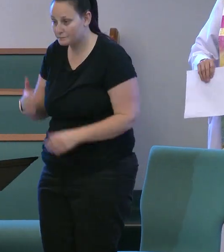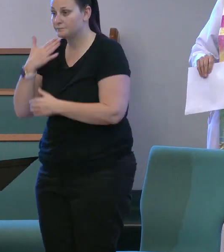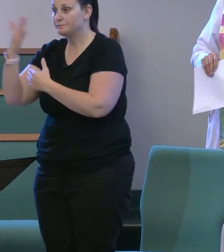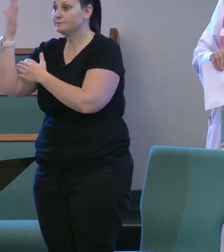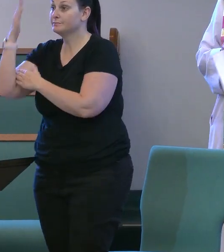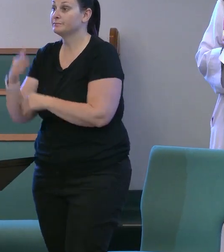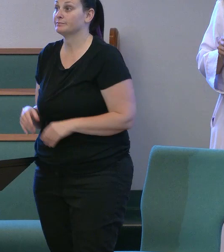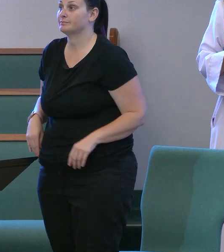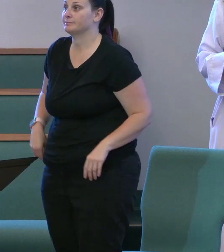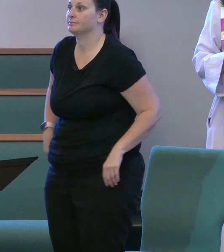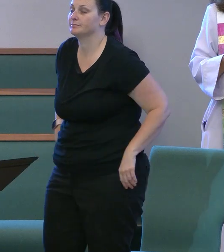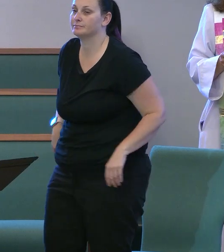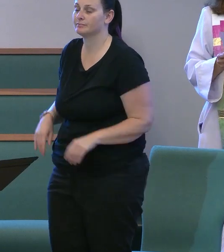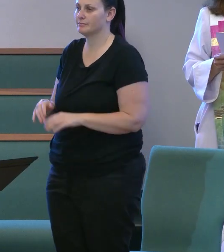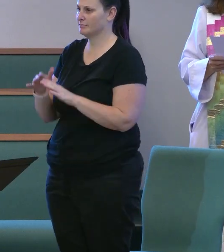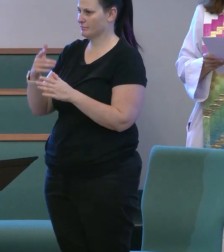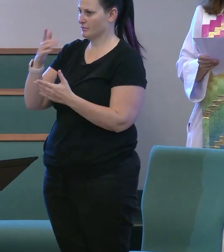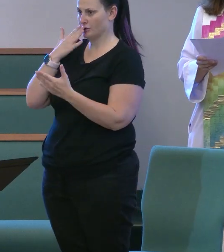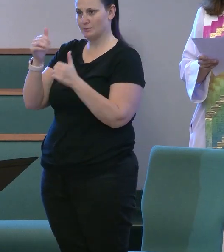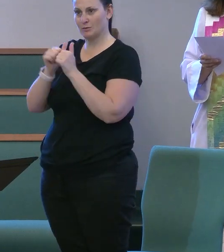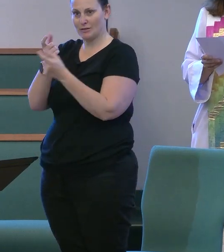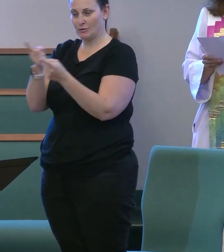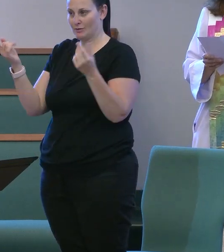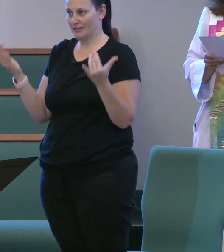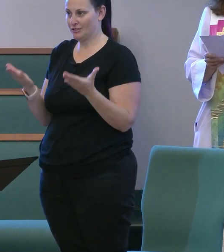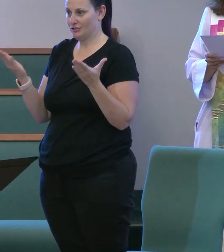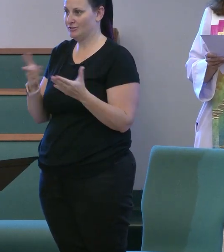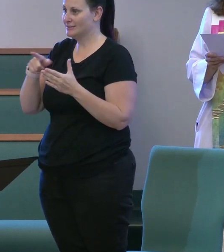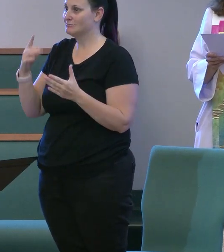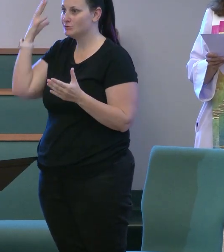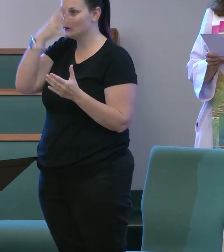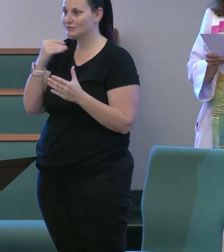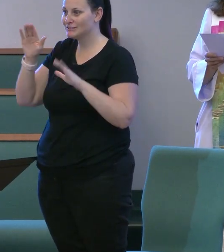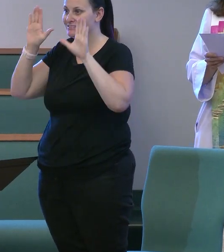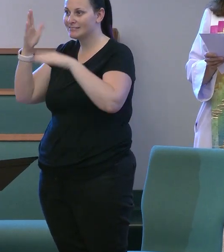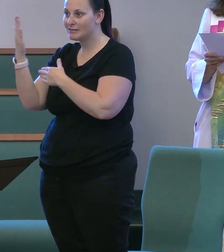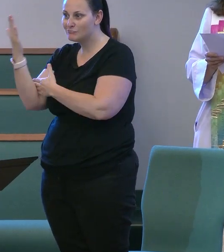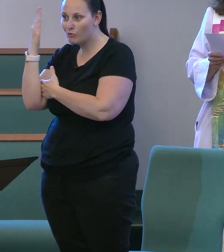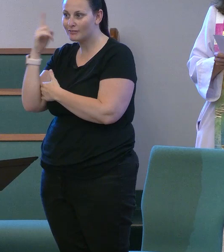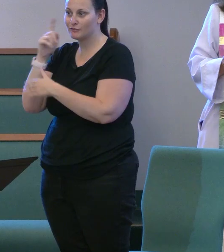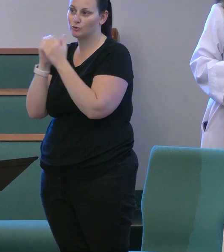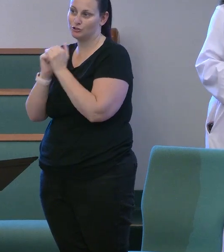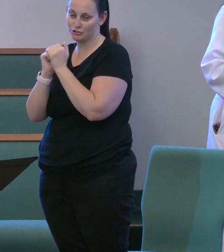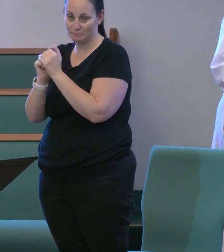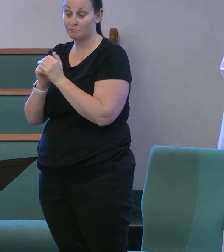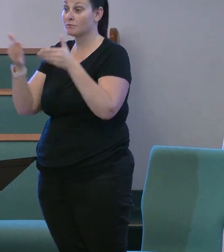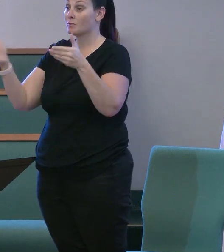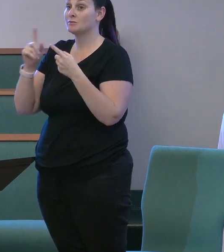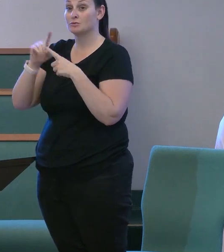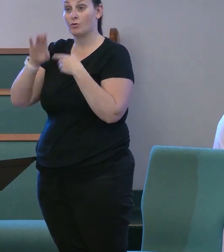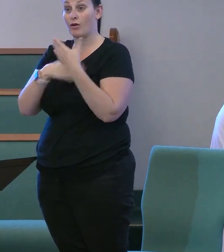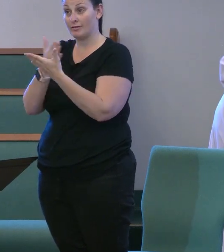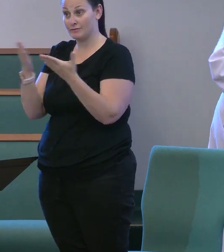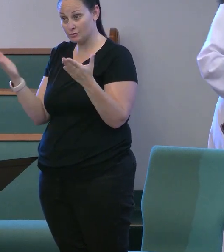morning. It is so good to be with you here on this beautiful Sunday morning in worship. And welcome to all of